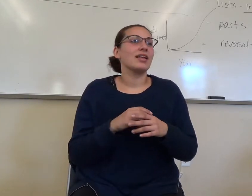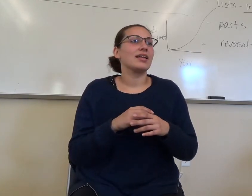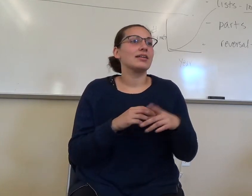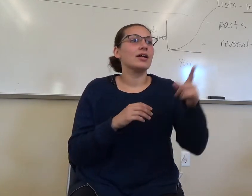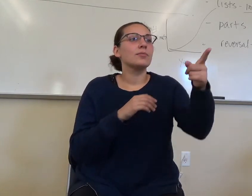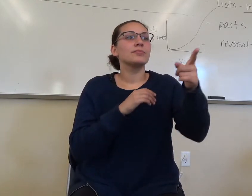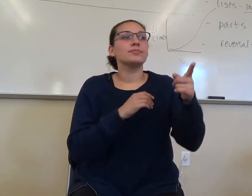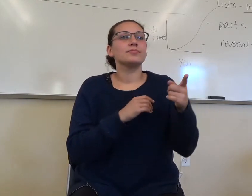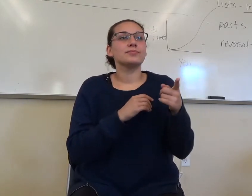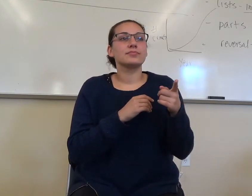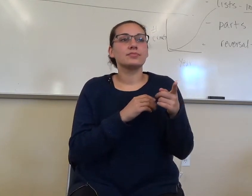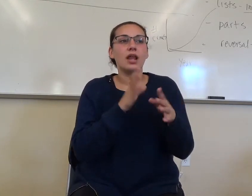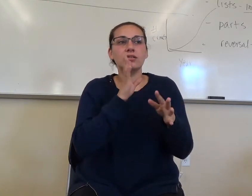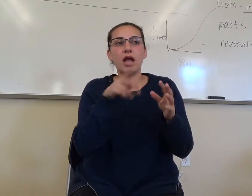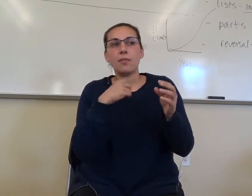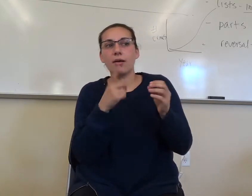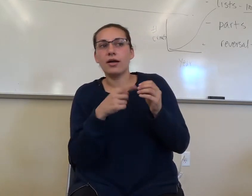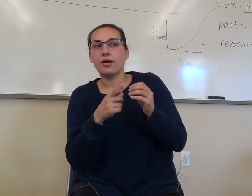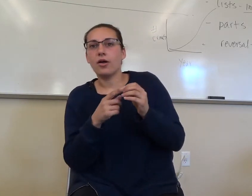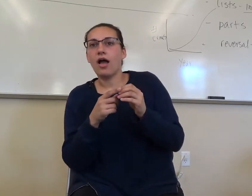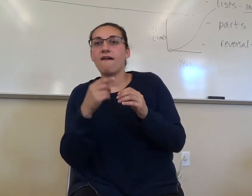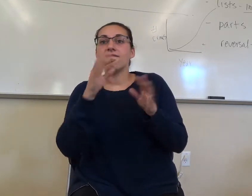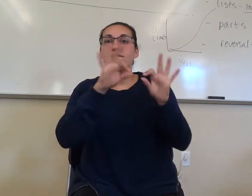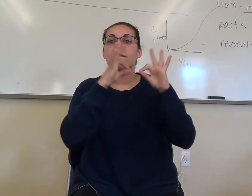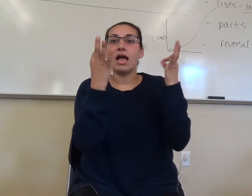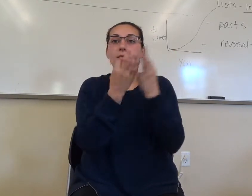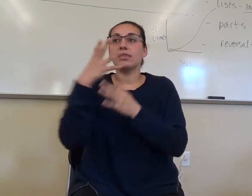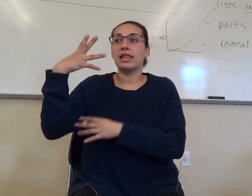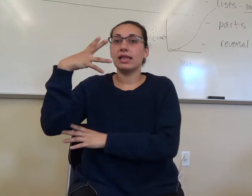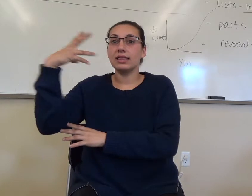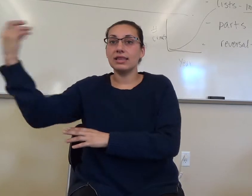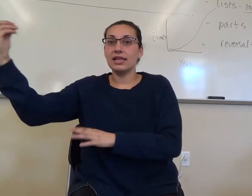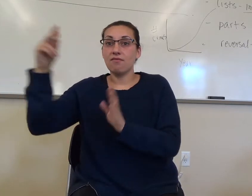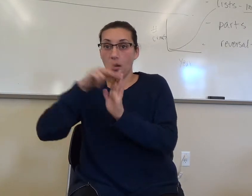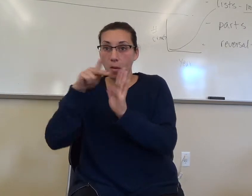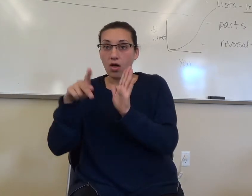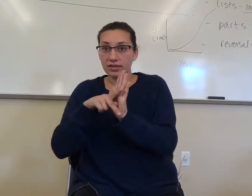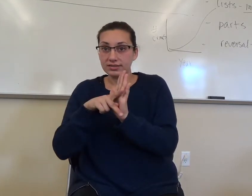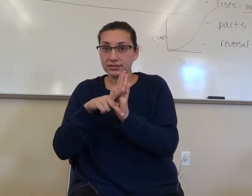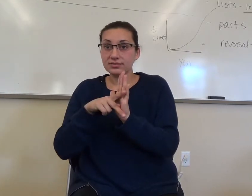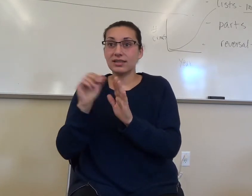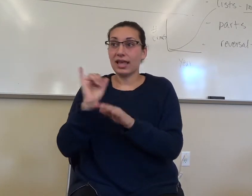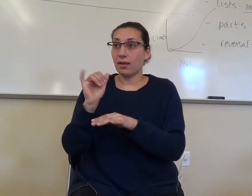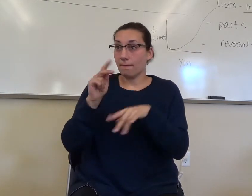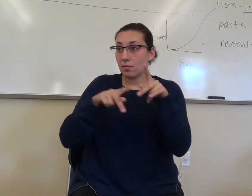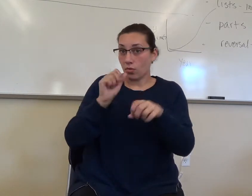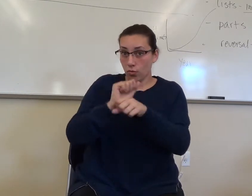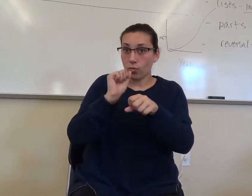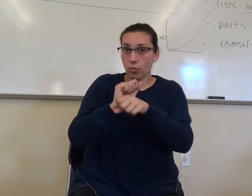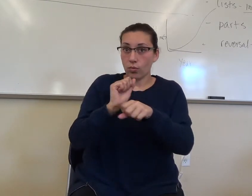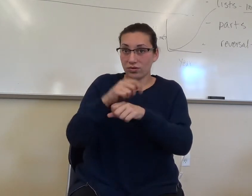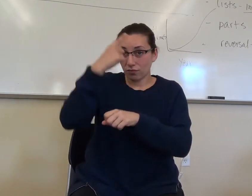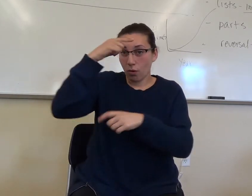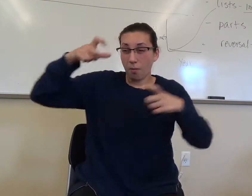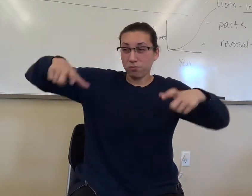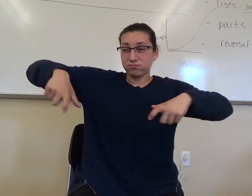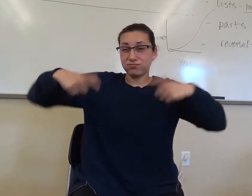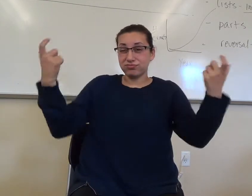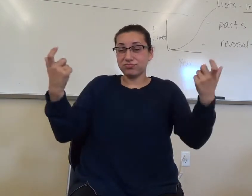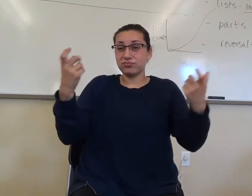on the right track. It has to do with people who work for, mostly for bigger corporations. A lot of small companies don't